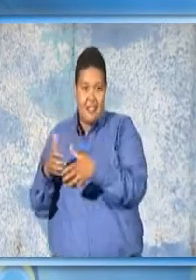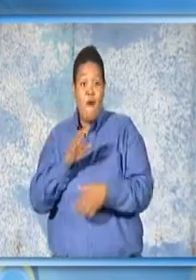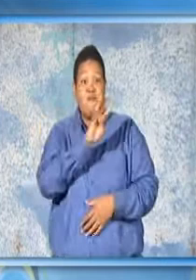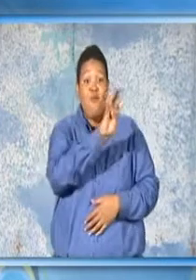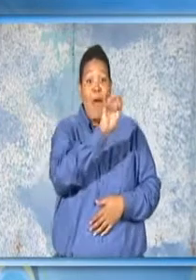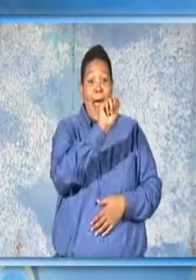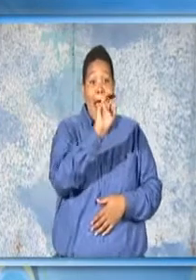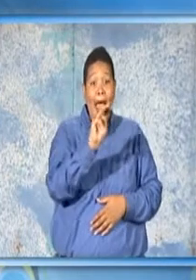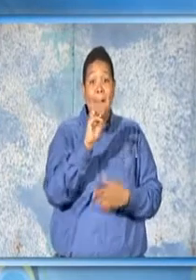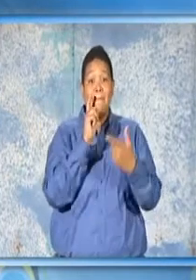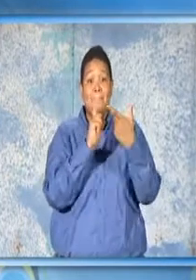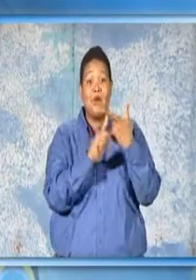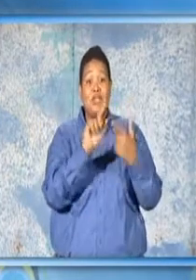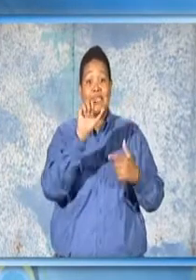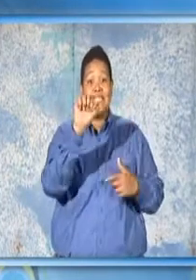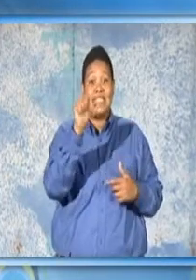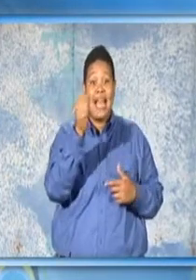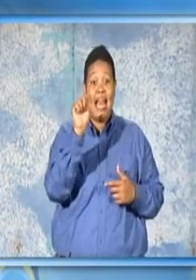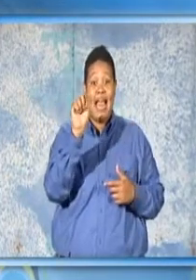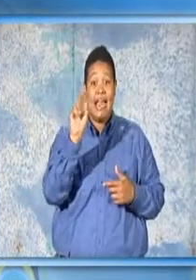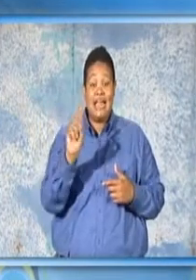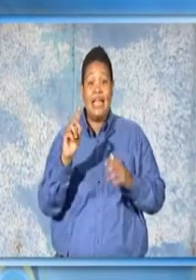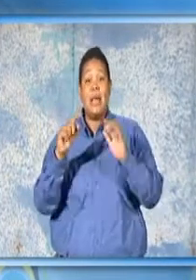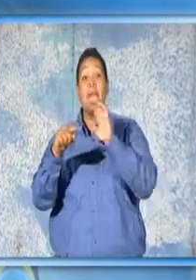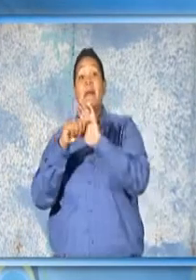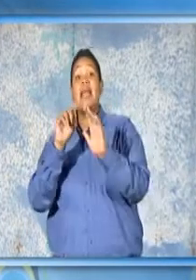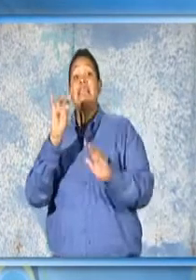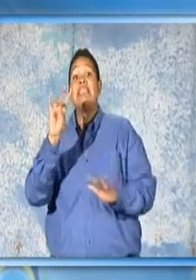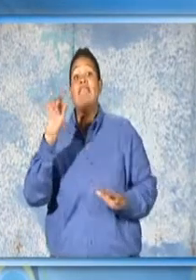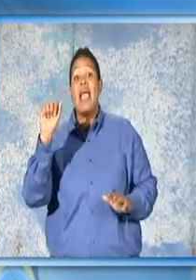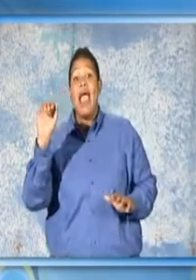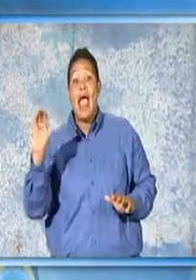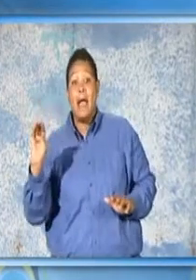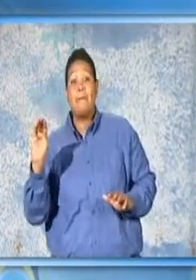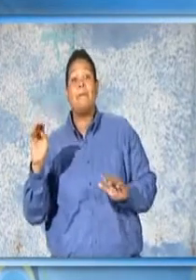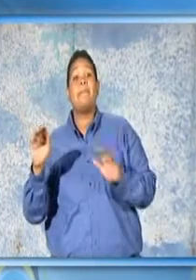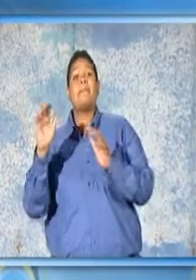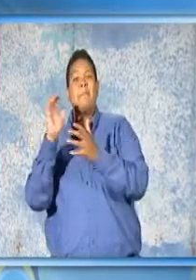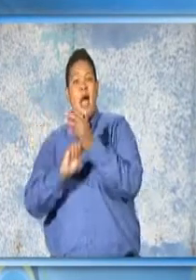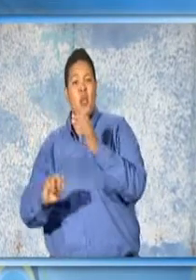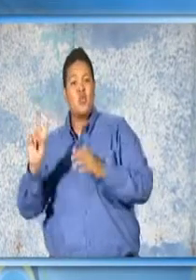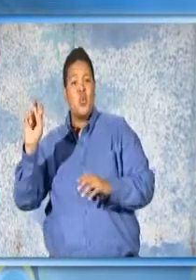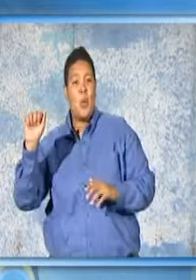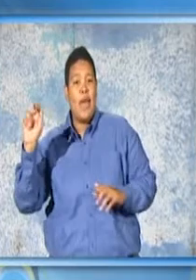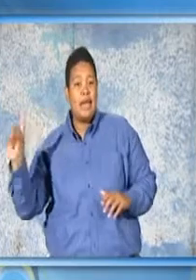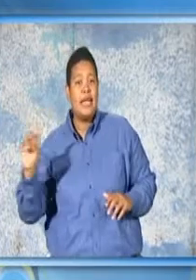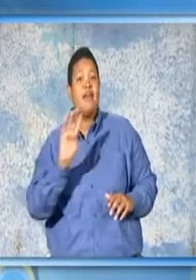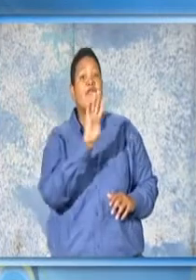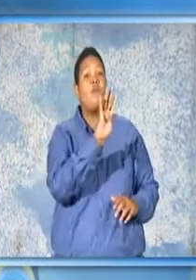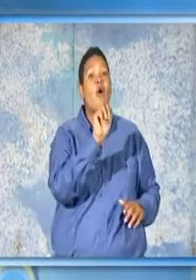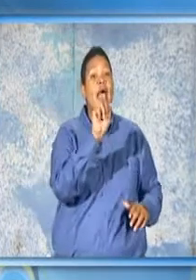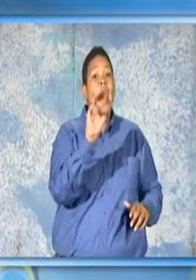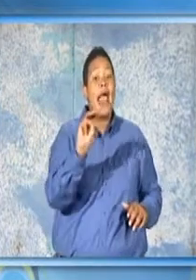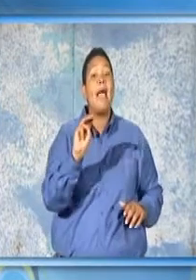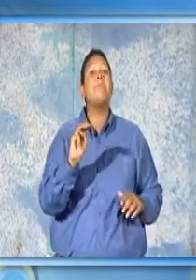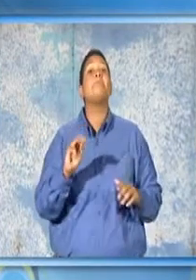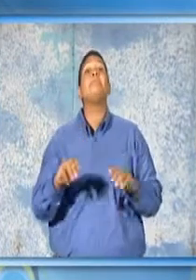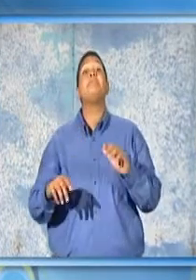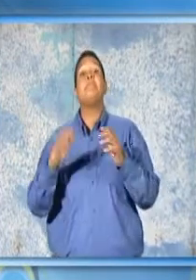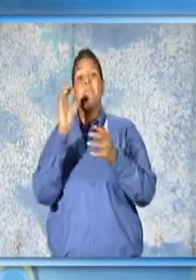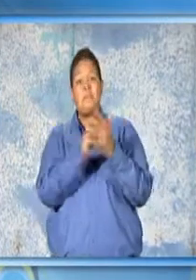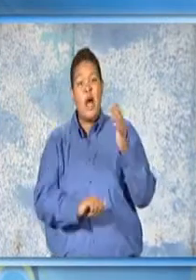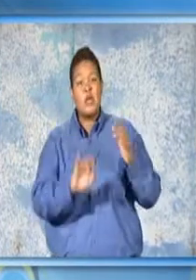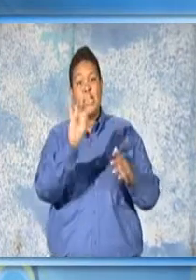4am plus 10ad minus 7am plus 2ad becomes 4am minus 7am